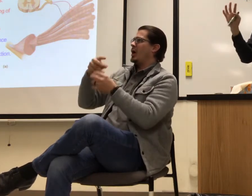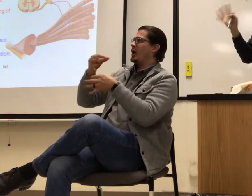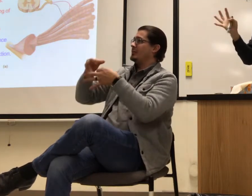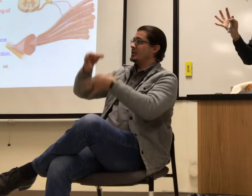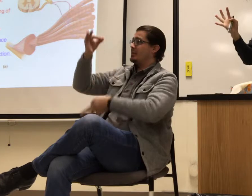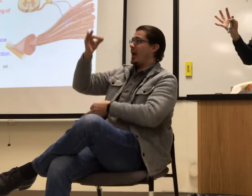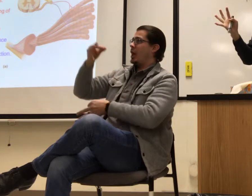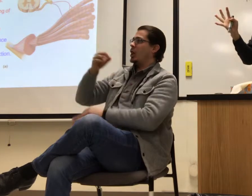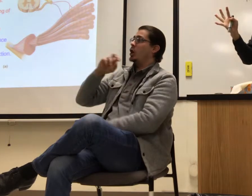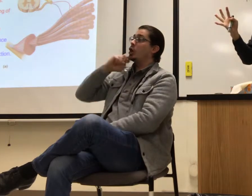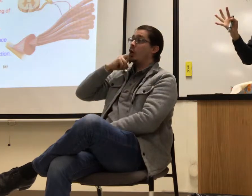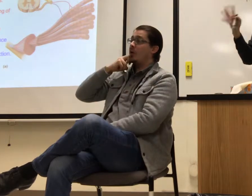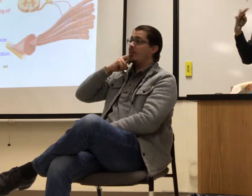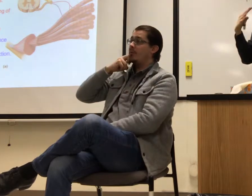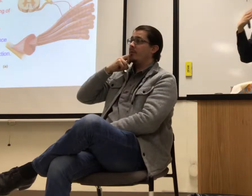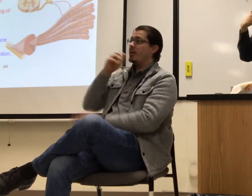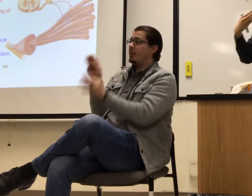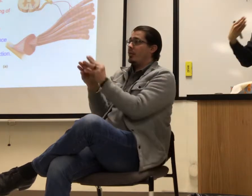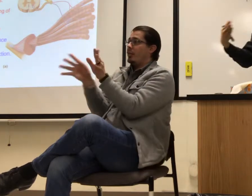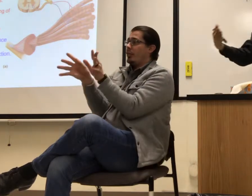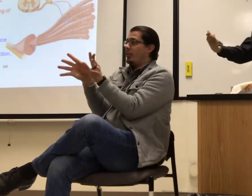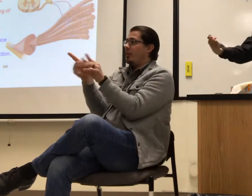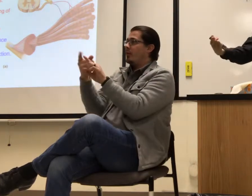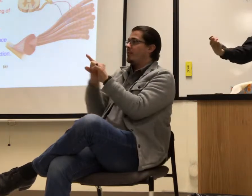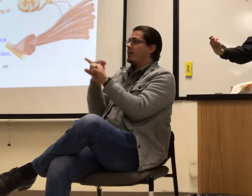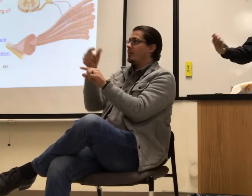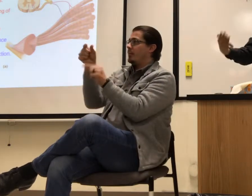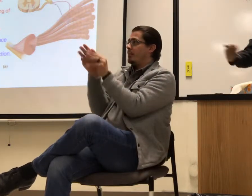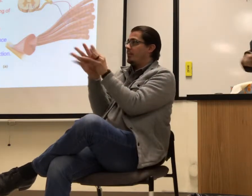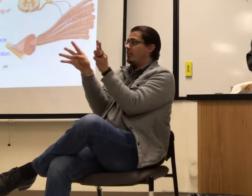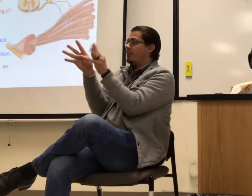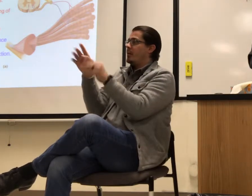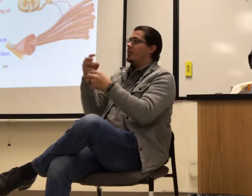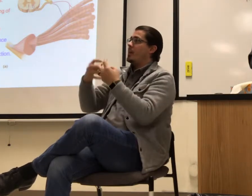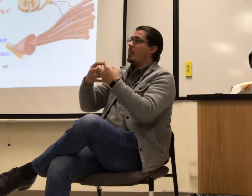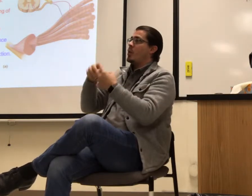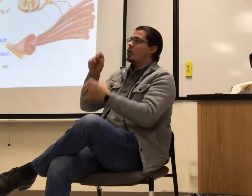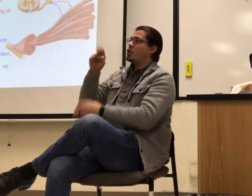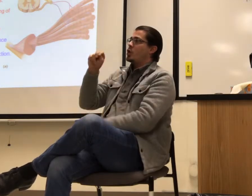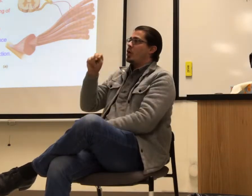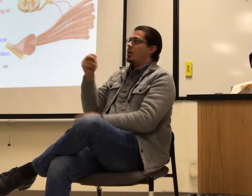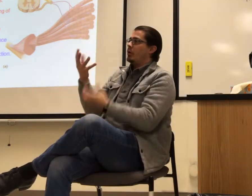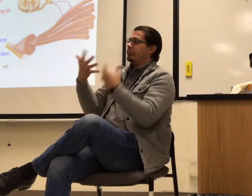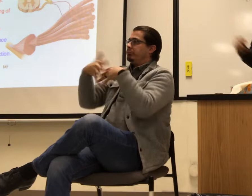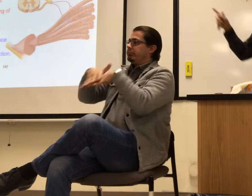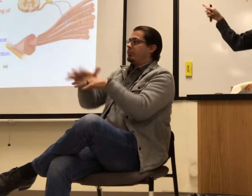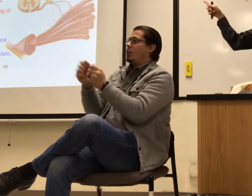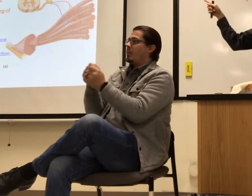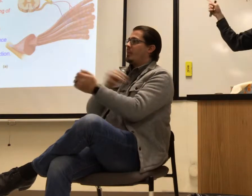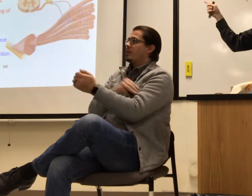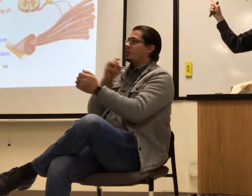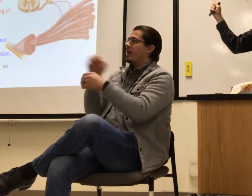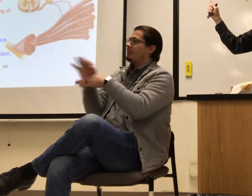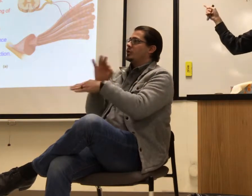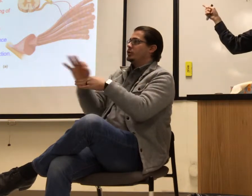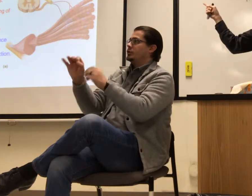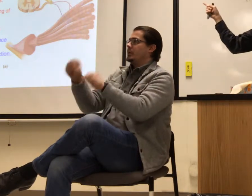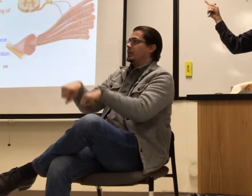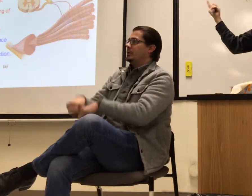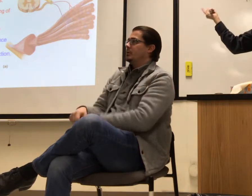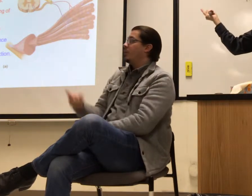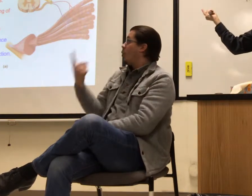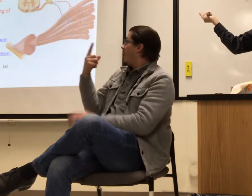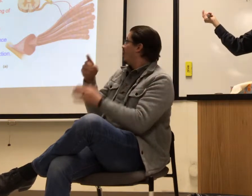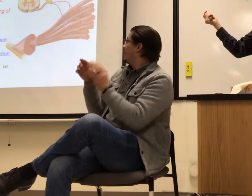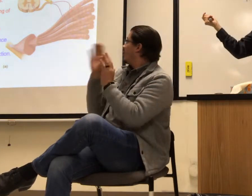spinal cord. And the motor neurons innervate the muscles so they can work. And so basically, they're showing you one segment